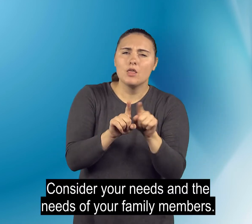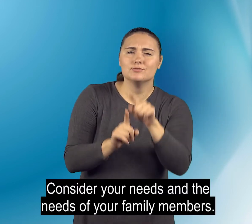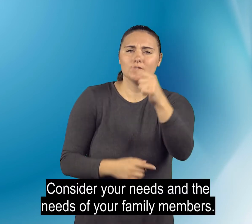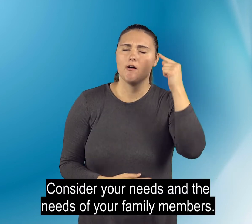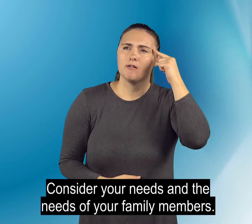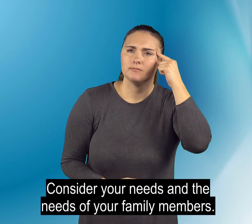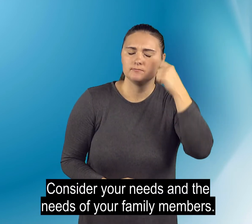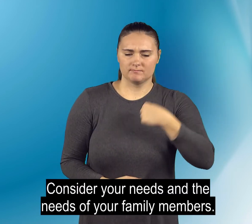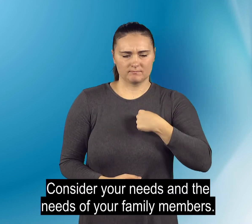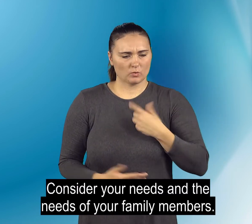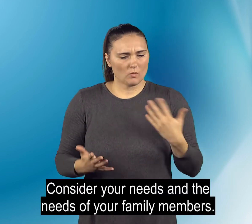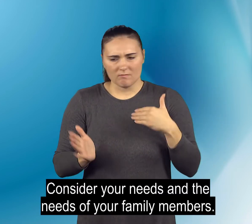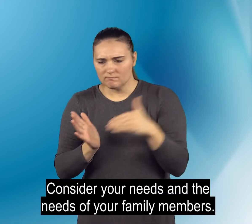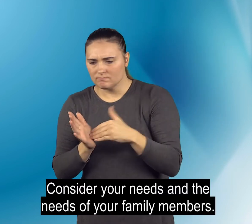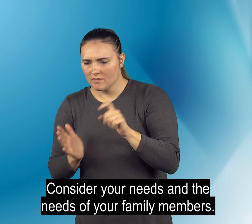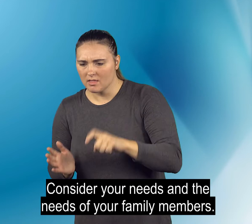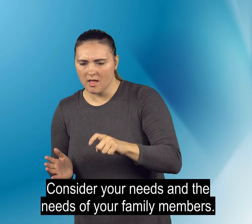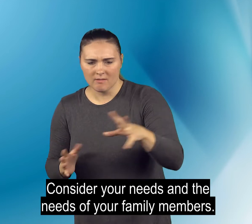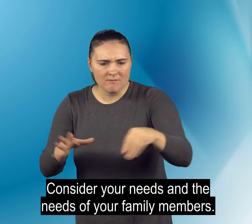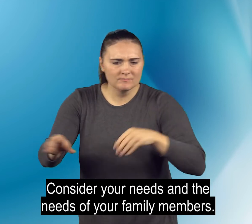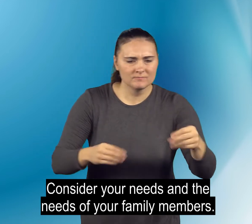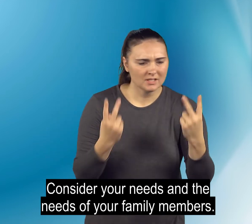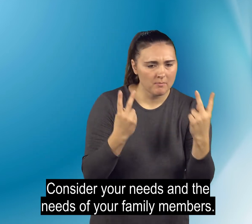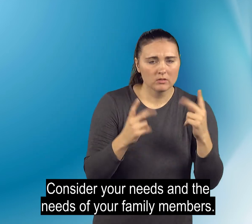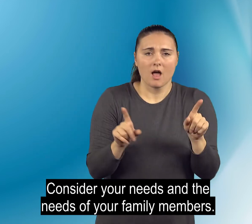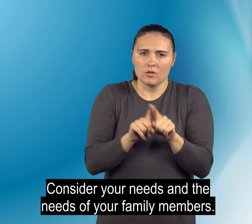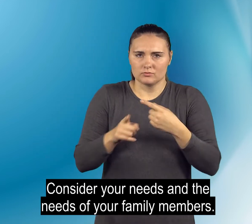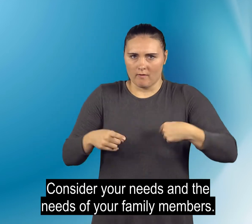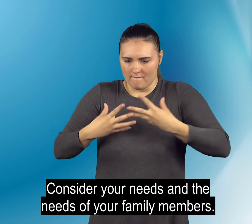Consider your needs and the needs of your family members.